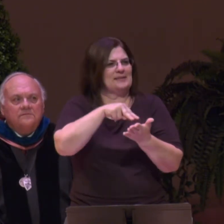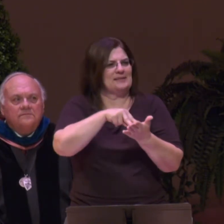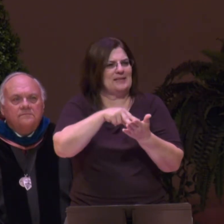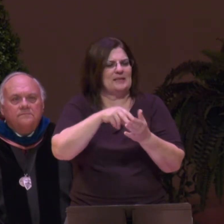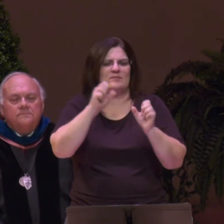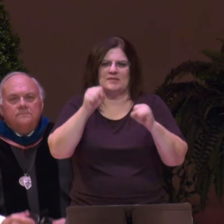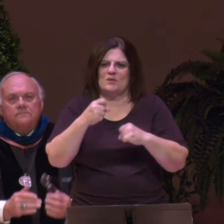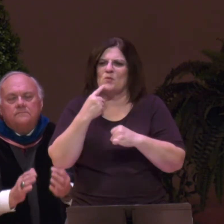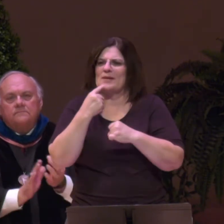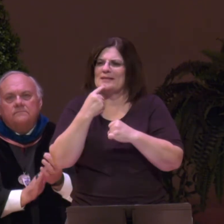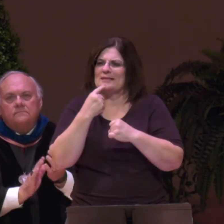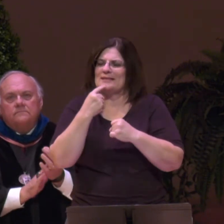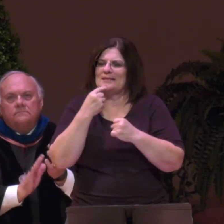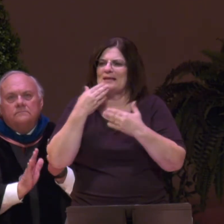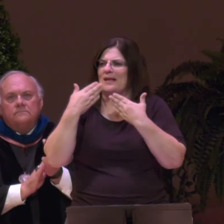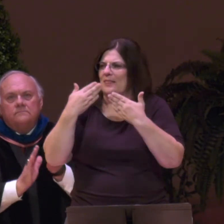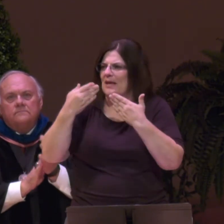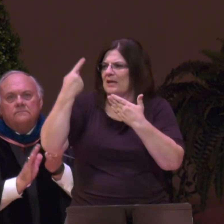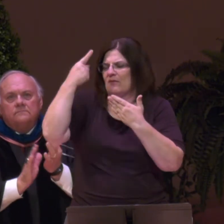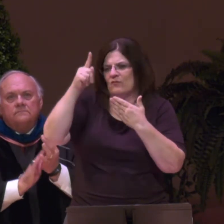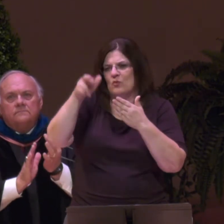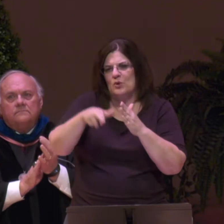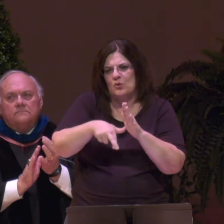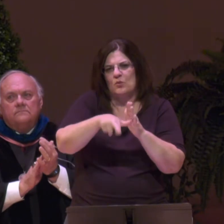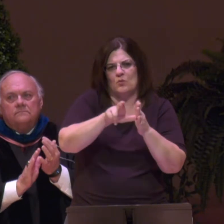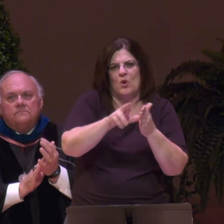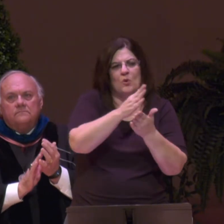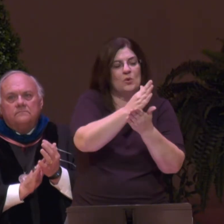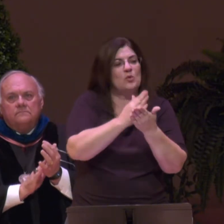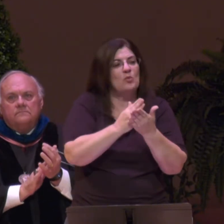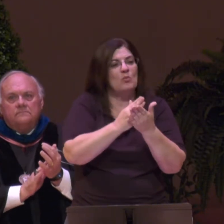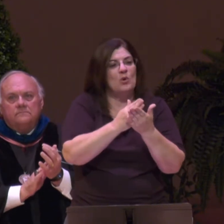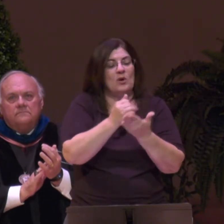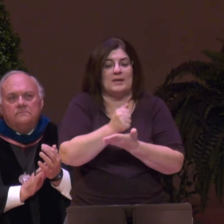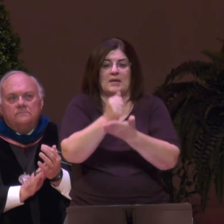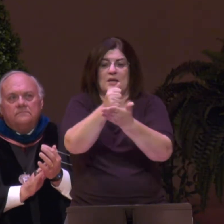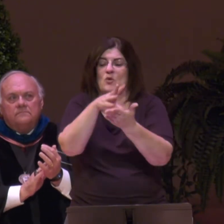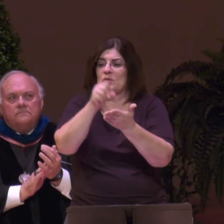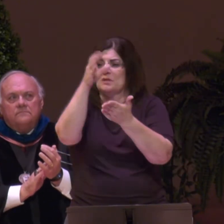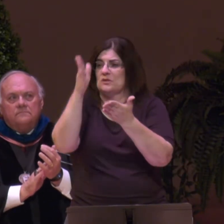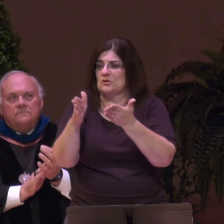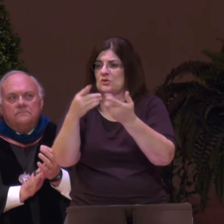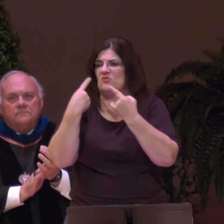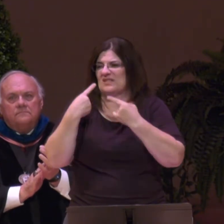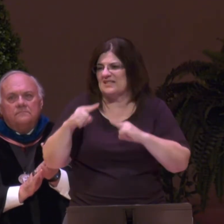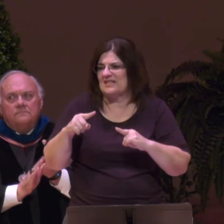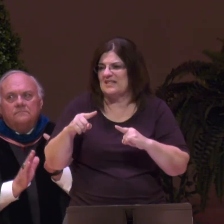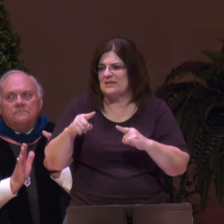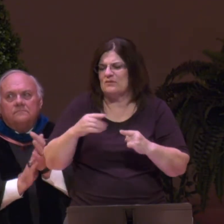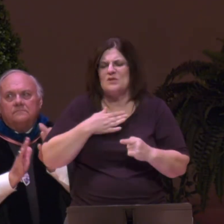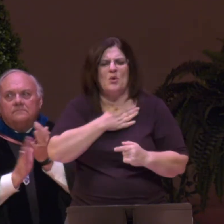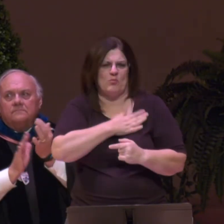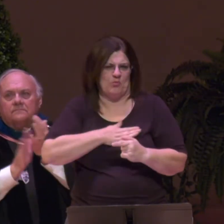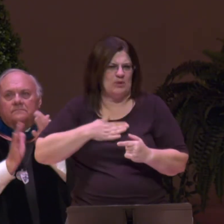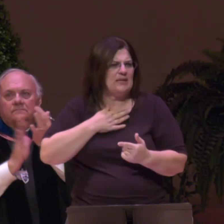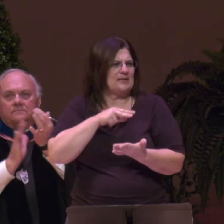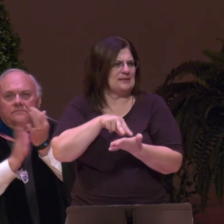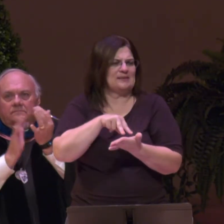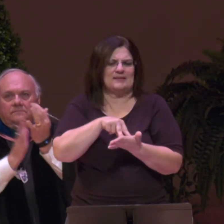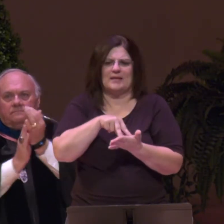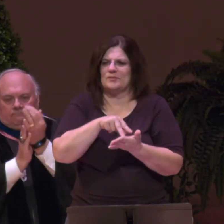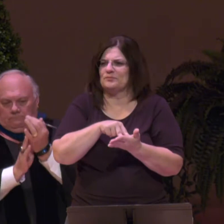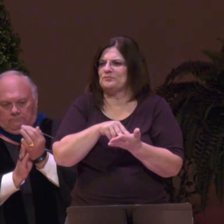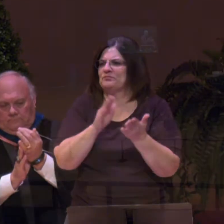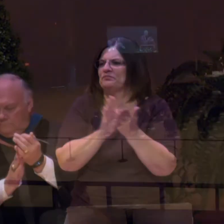you for the role that you've played in helping these students get to this place in their journey. So please, faculty and staff, please stand